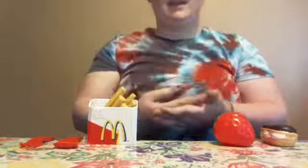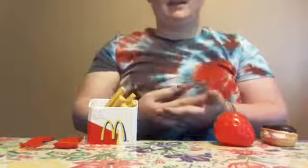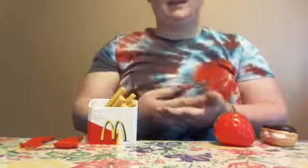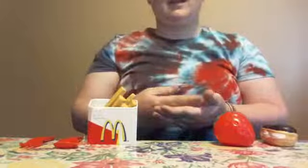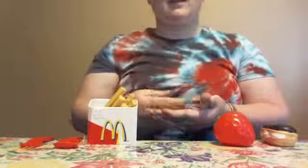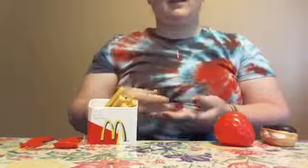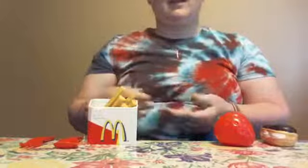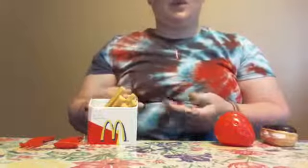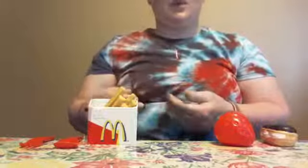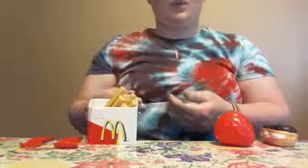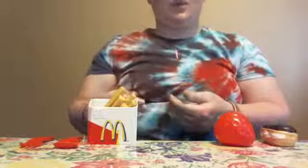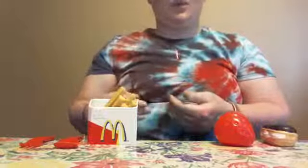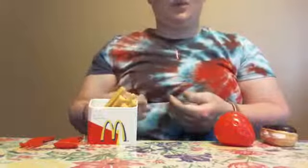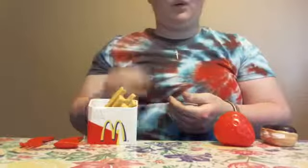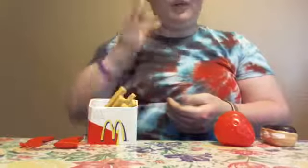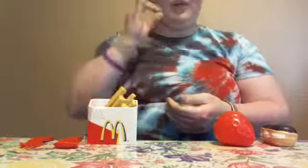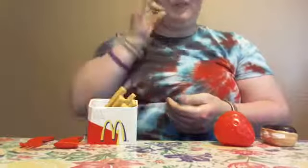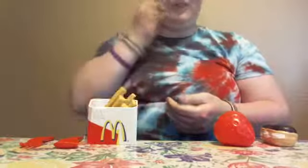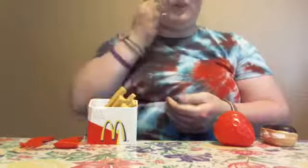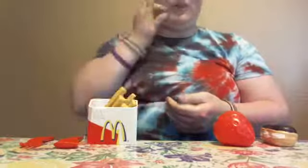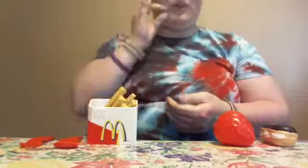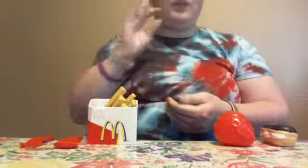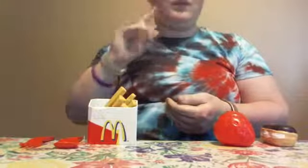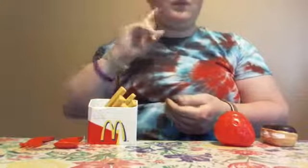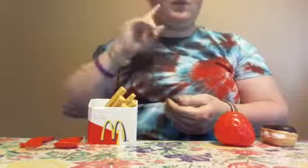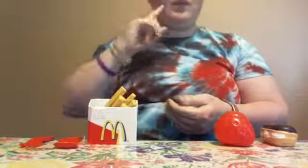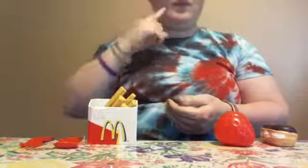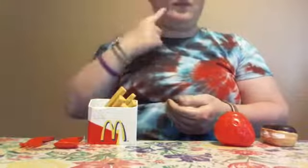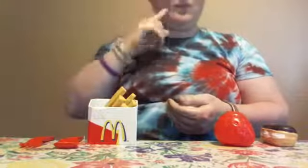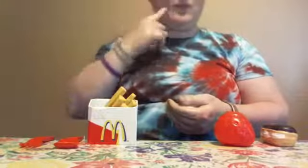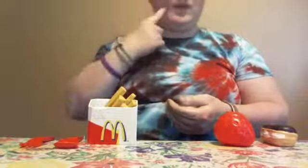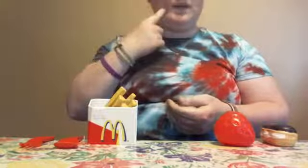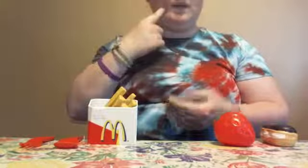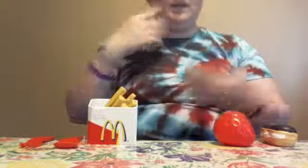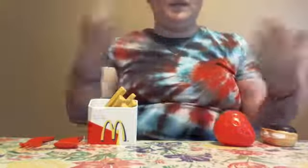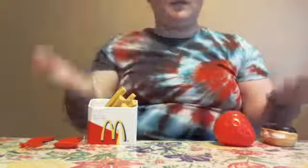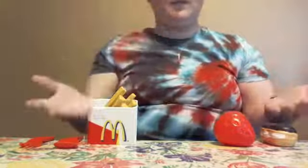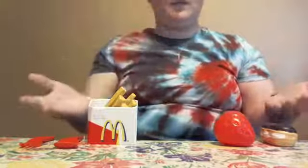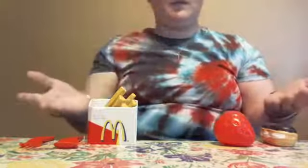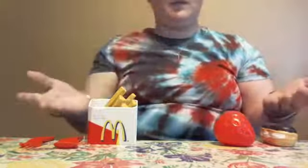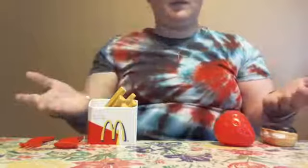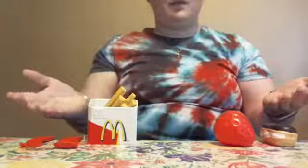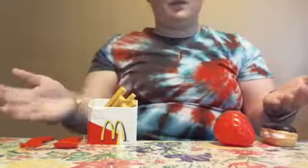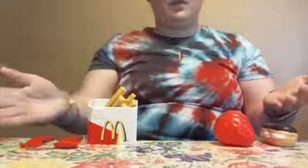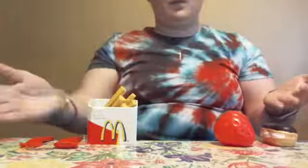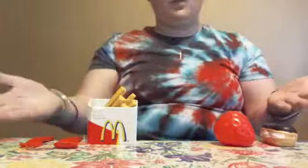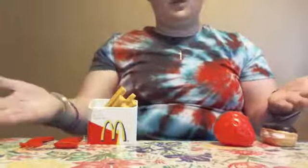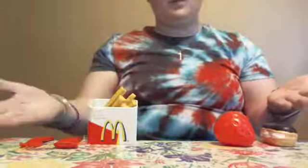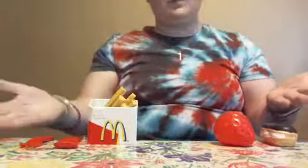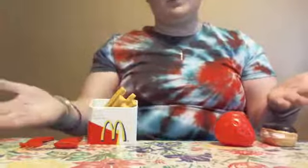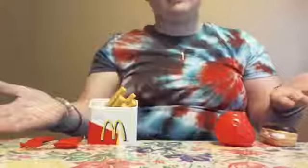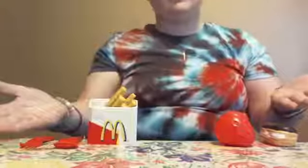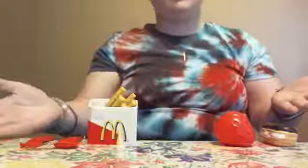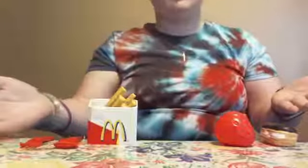pancake, or the fruits, or the sweets? Which one?